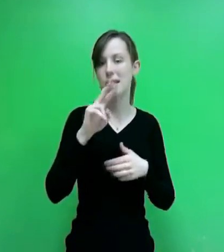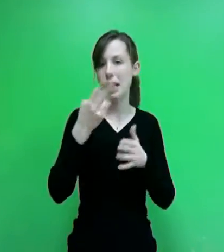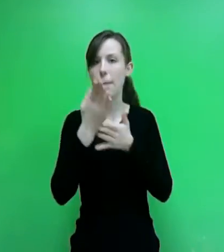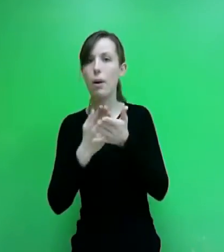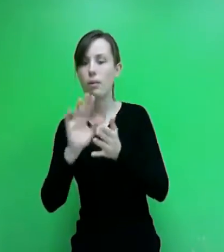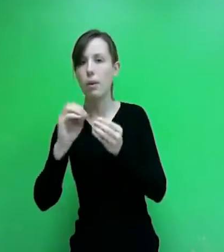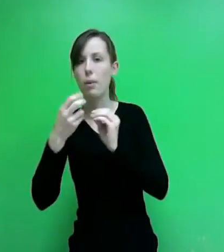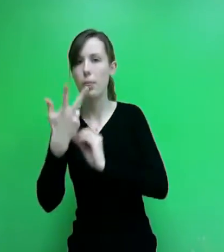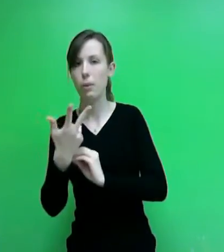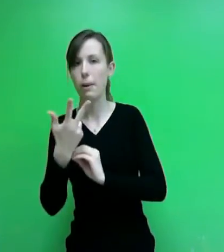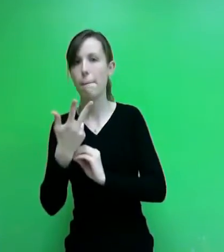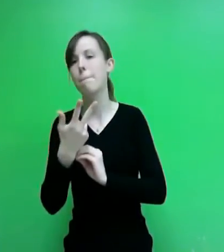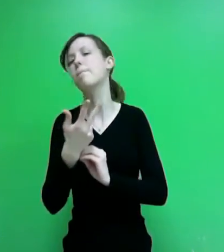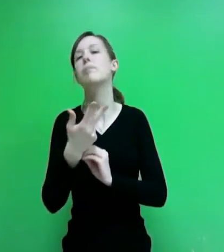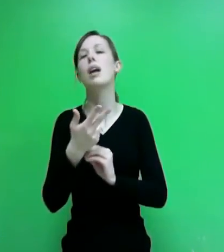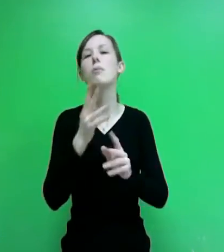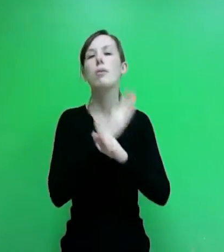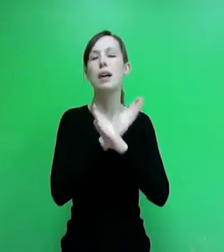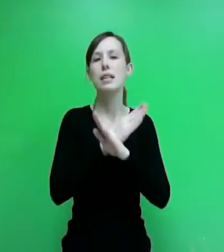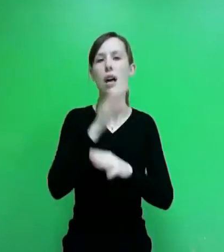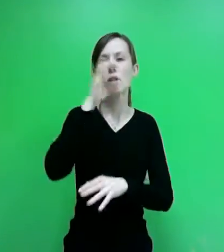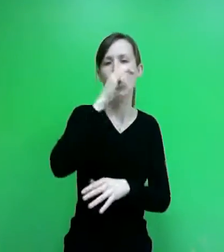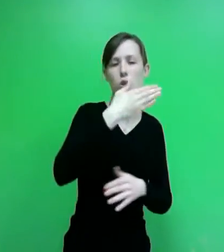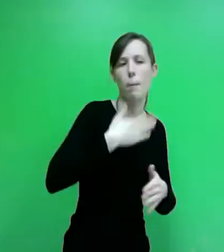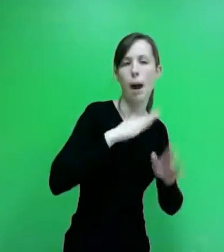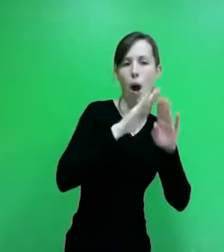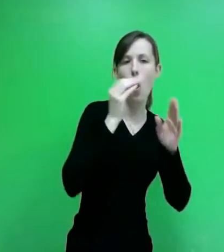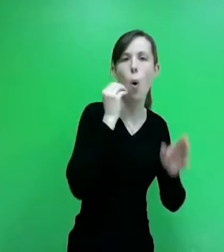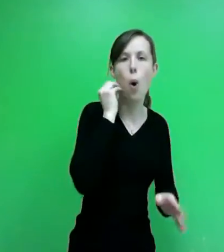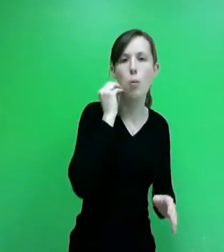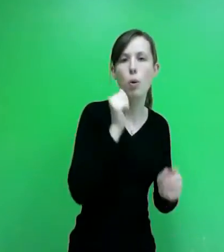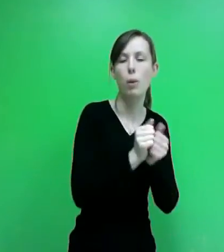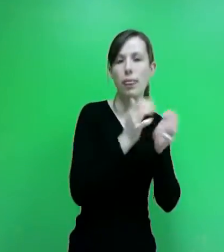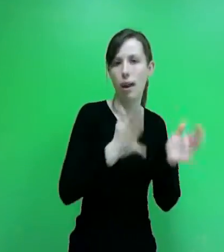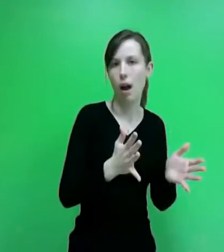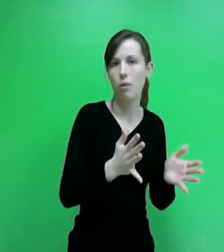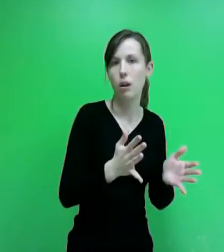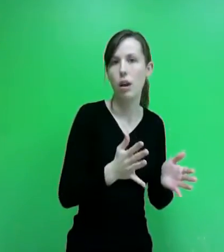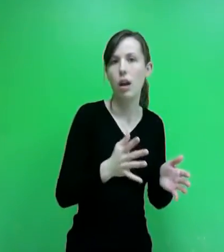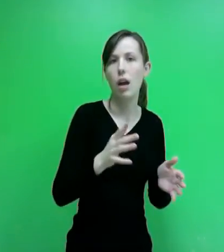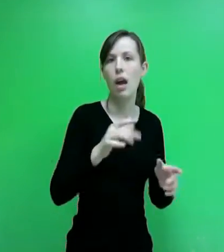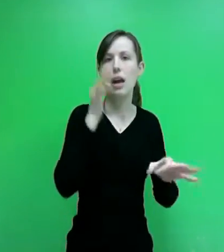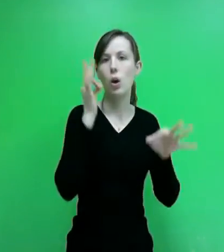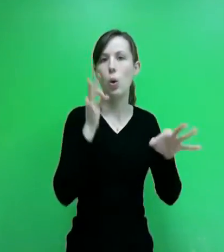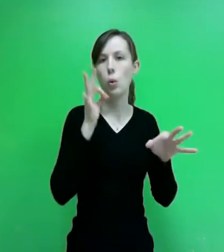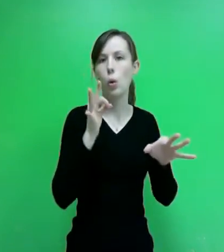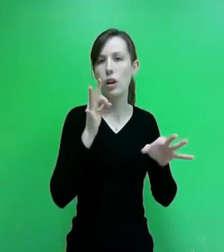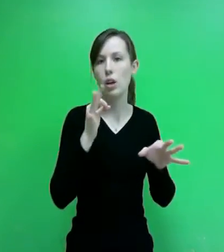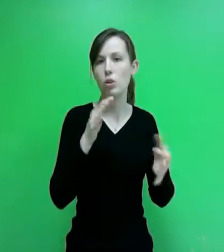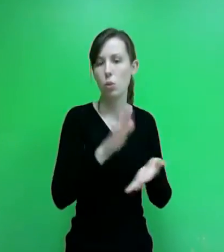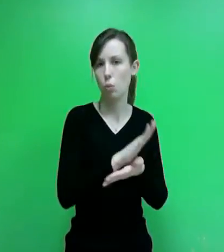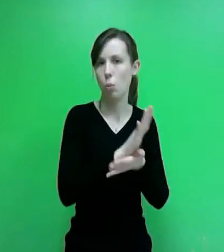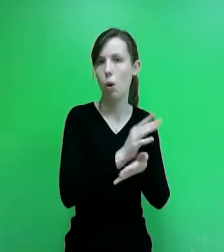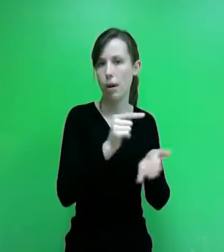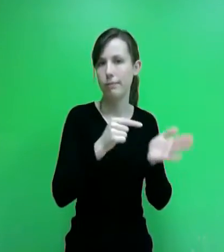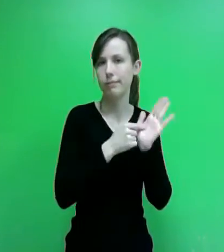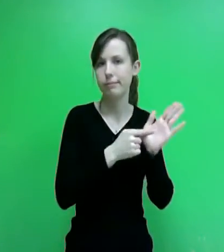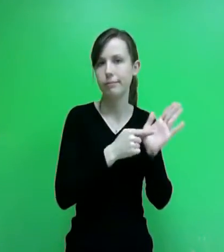search of my home without a court-issued warrant. In other words, if a